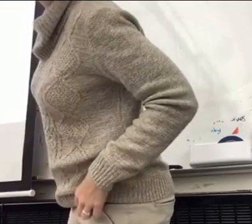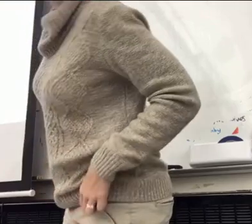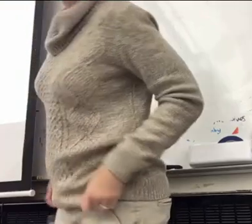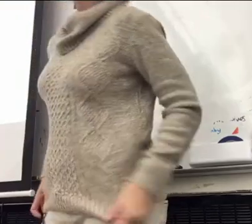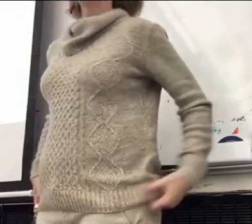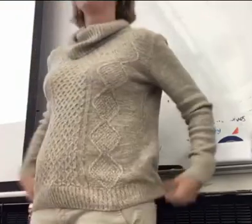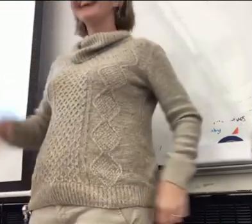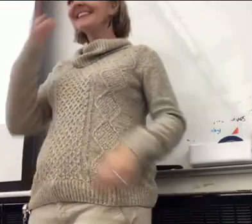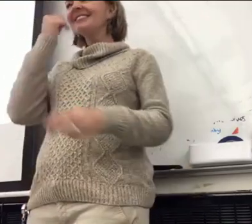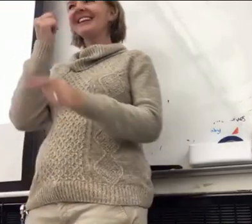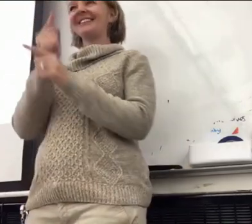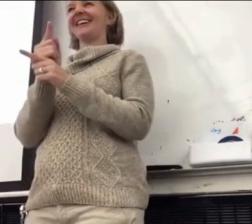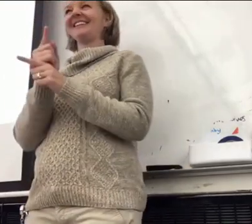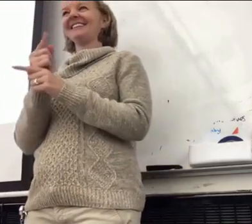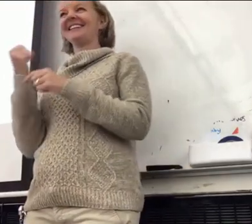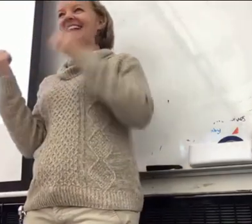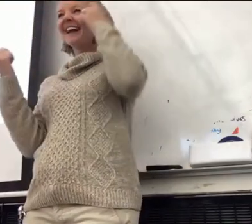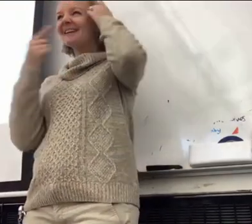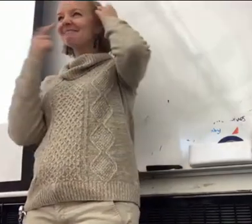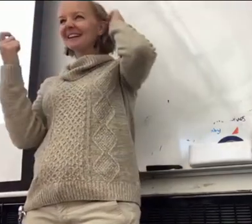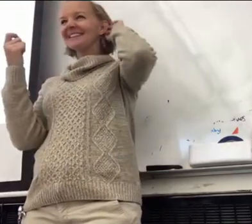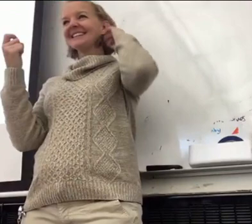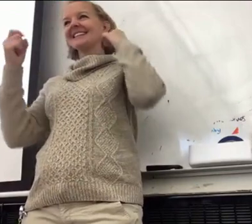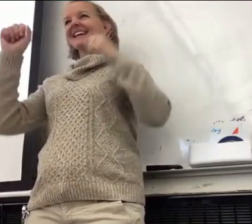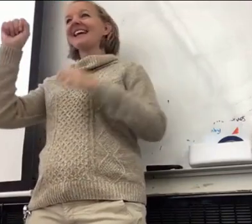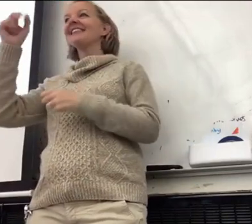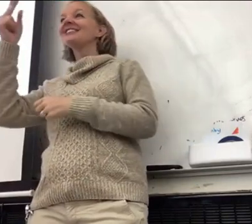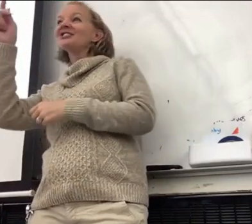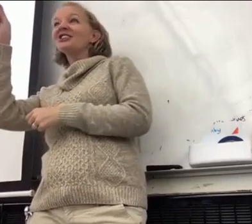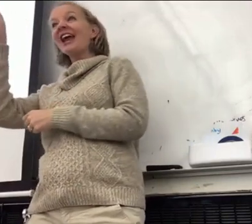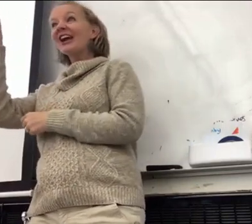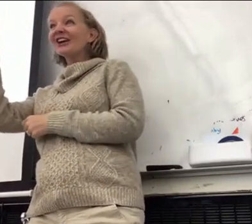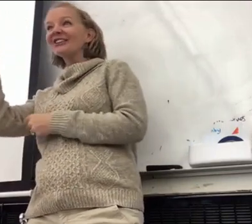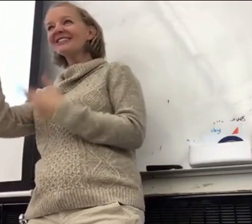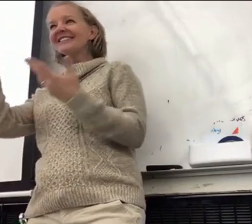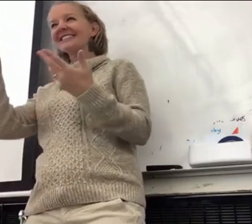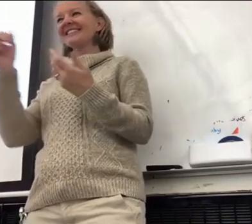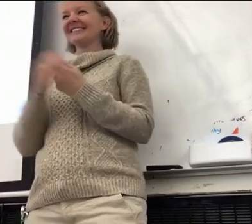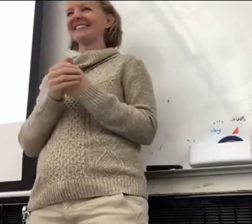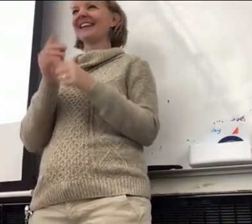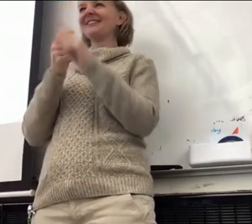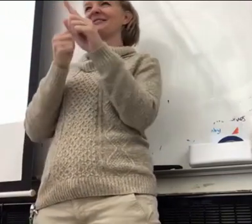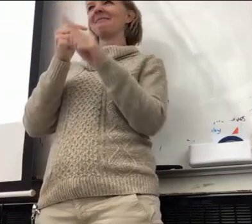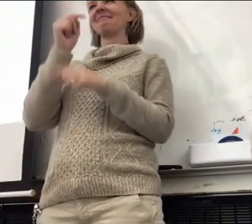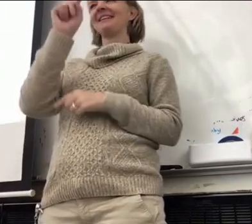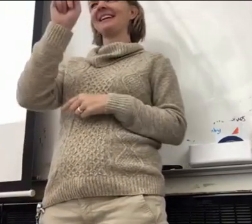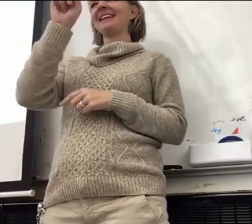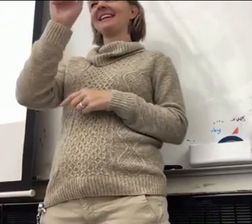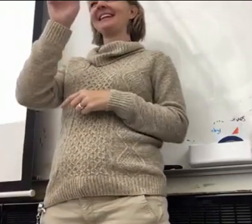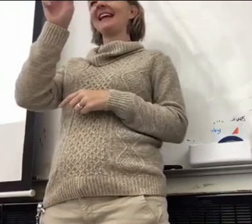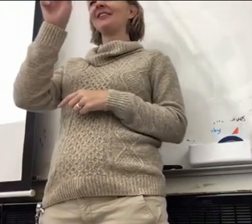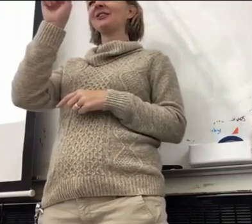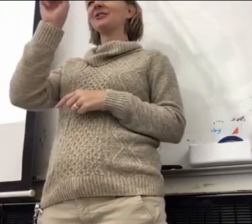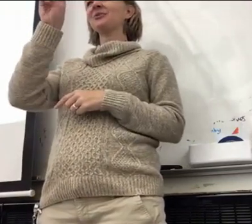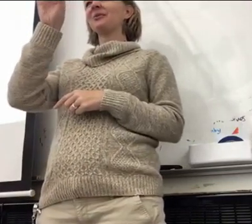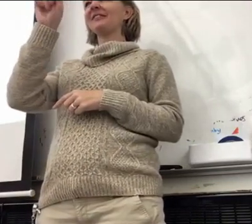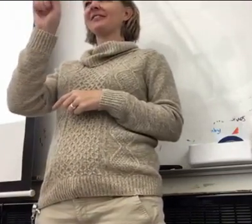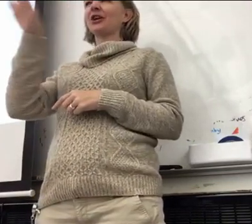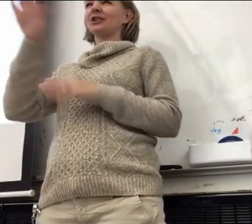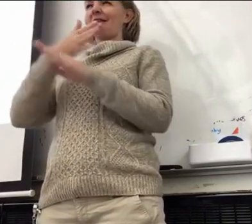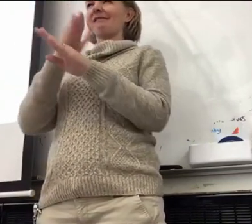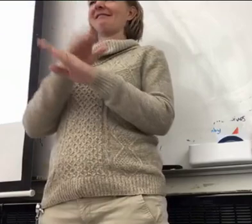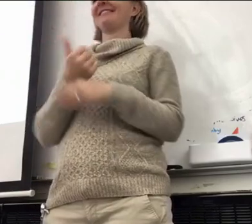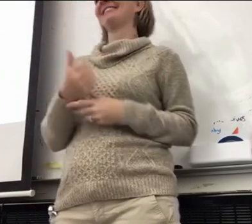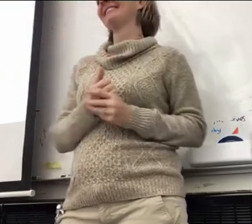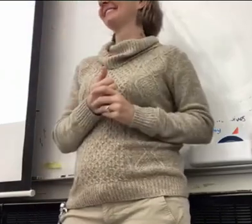It's funny because it's the Shakers. Let's shake it off. What are they shaking off?